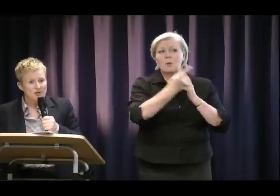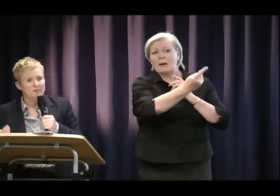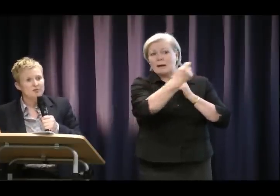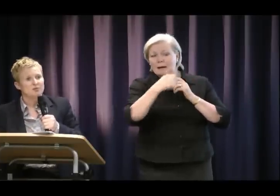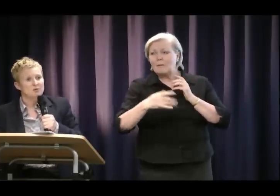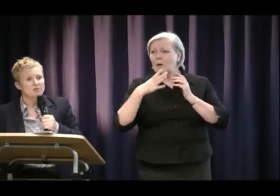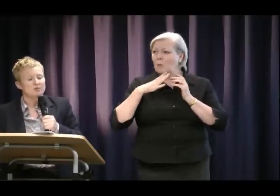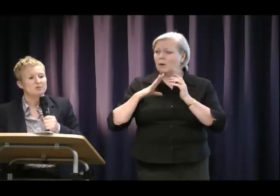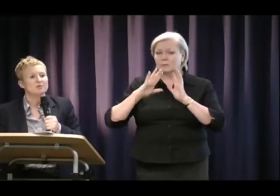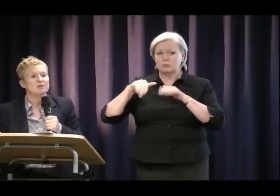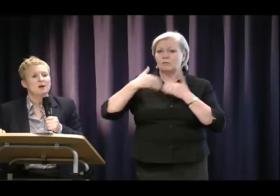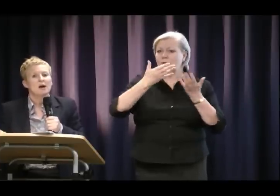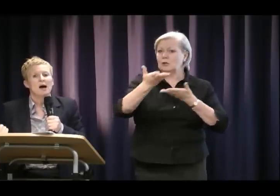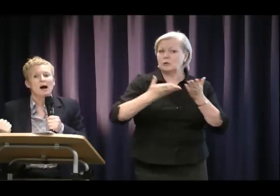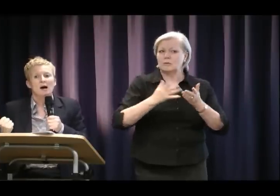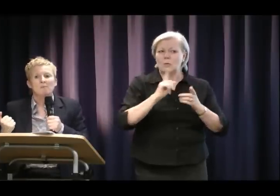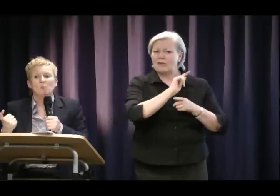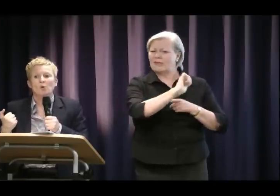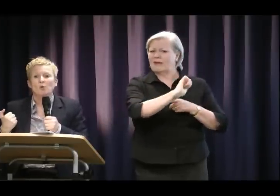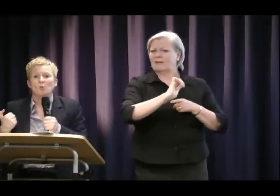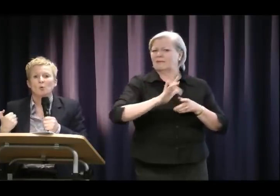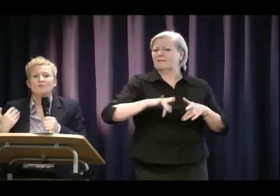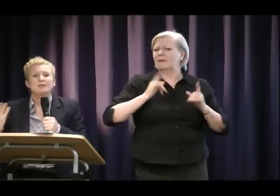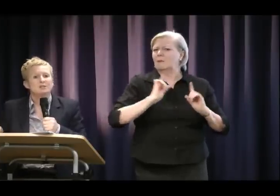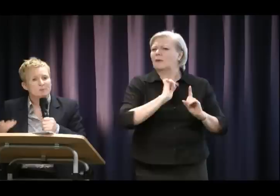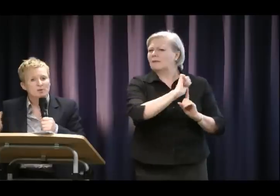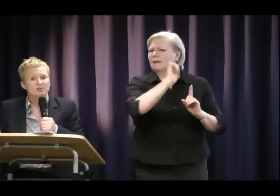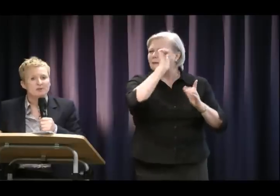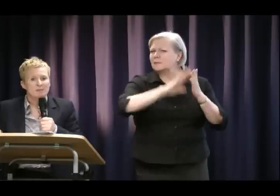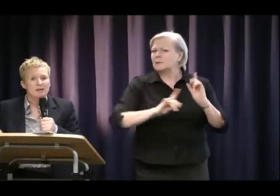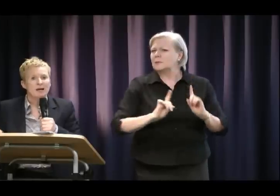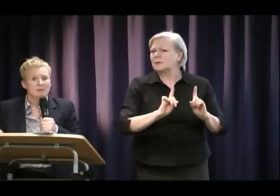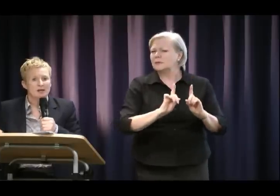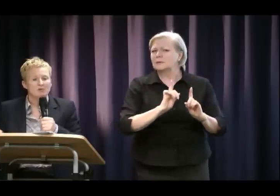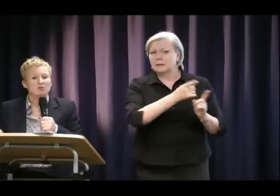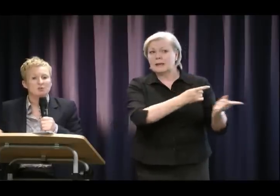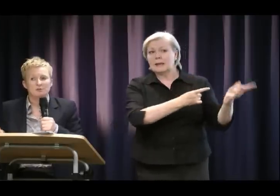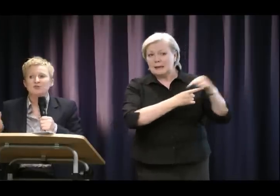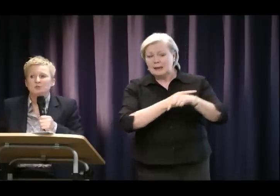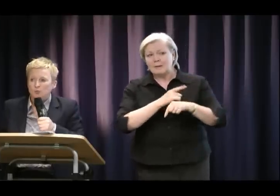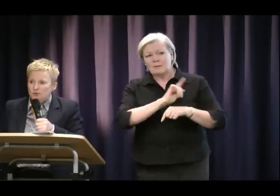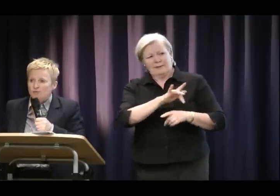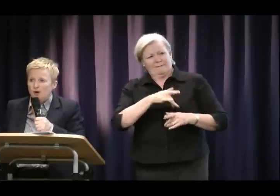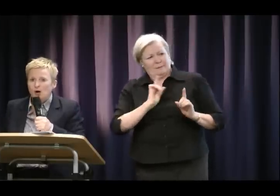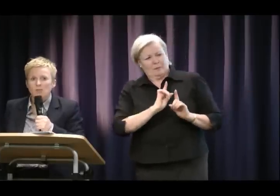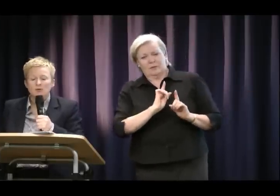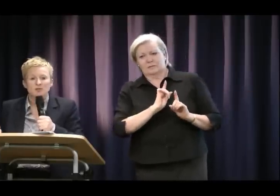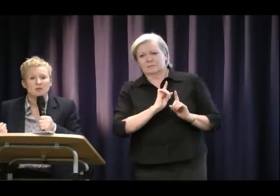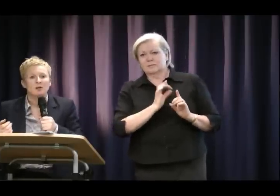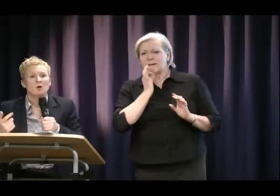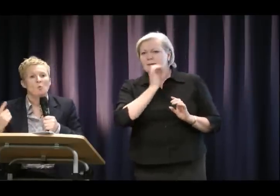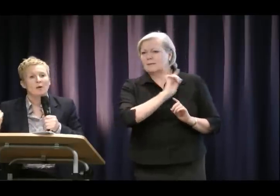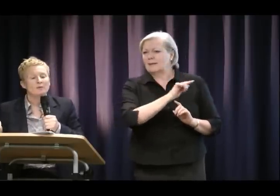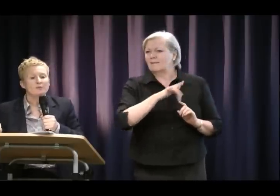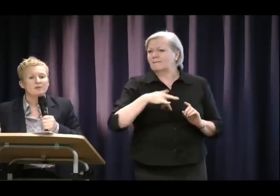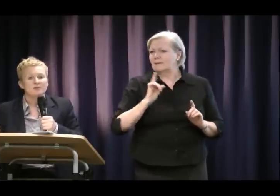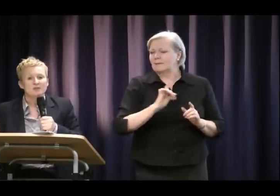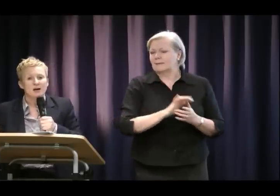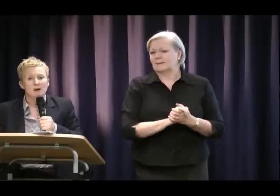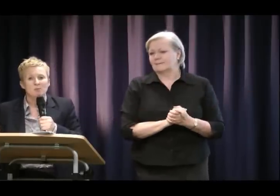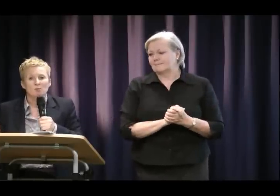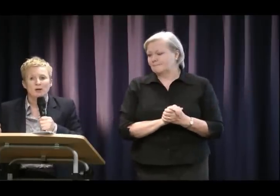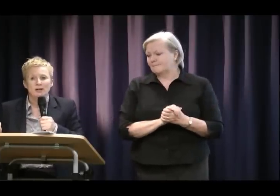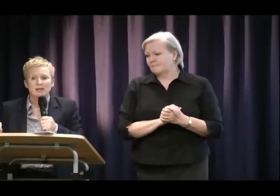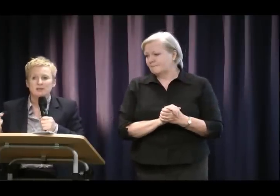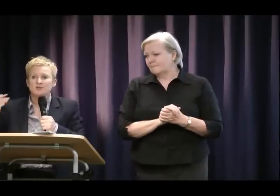and receive the services. What's the experience for them in coming into this sort of environment? And one of the things